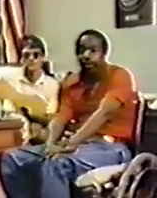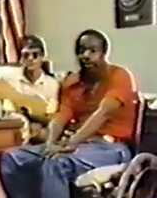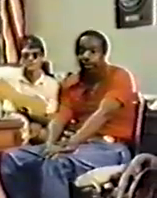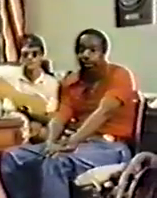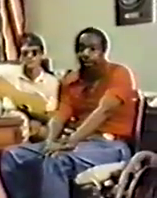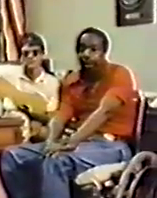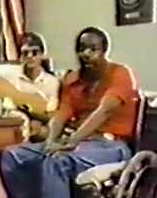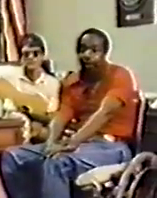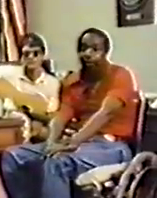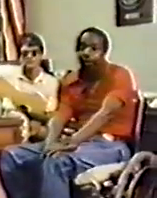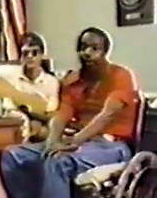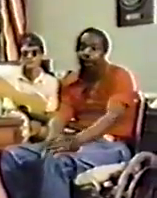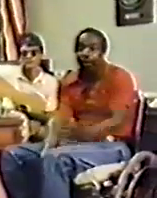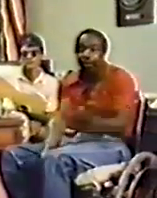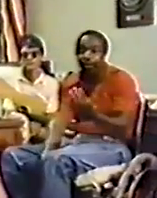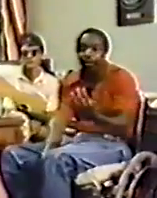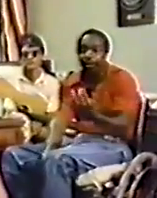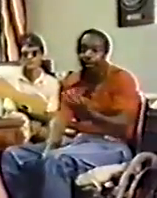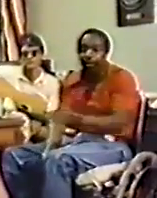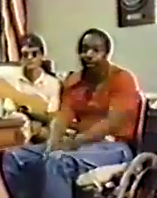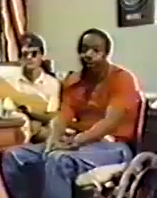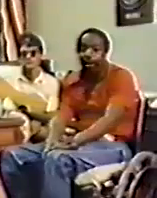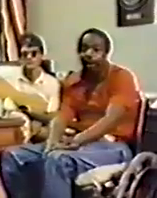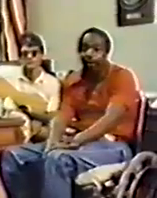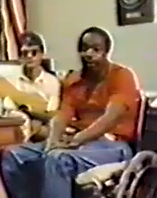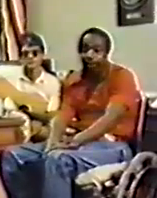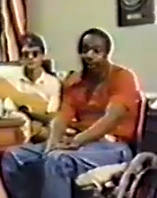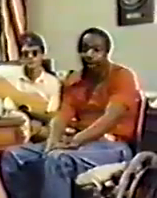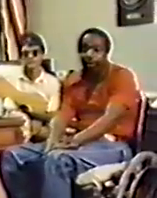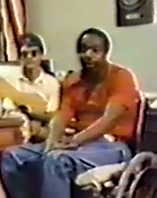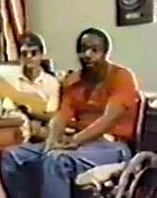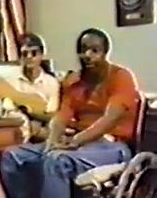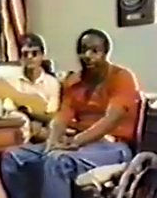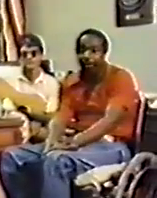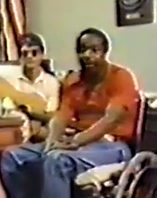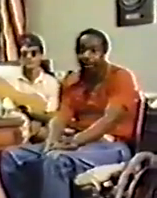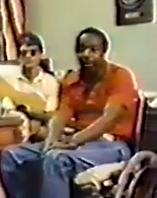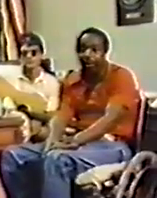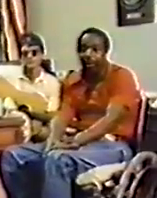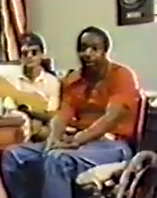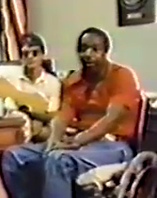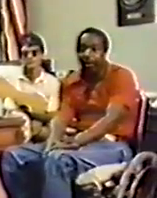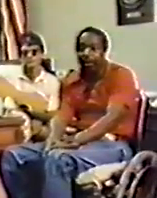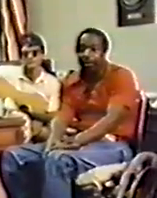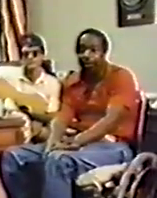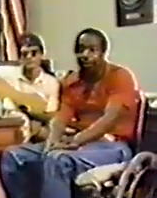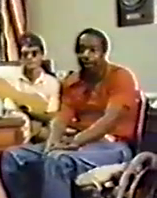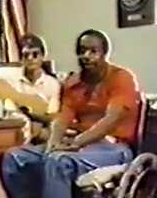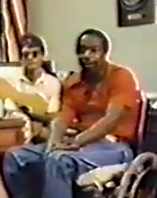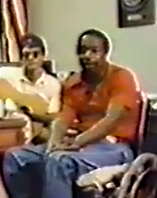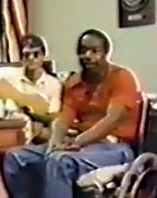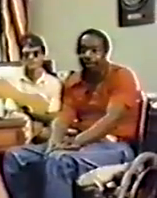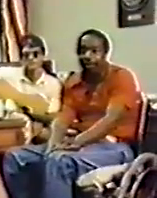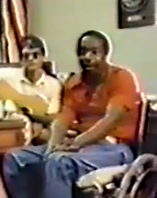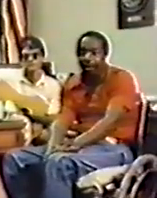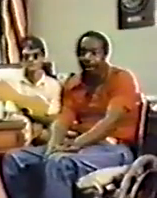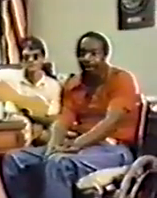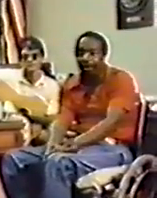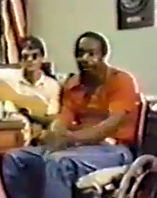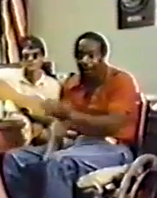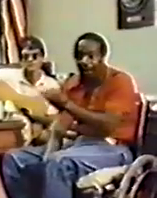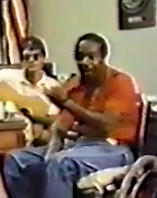to. I felt that we could. There were so many of us, so many disabled people, that we could probably get some changes done